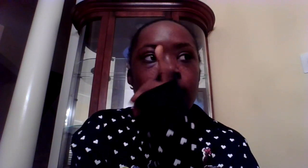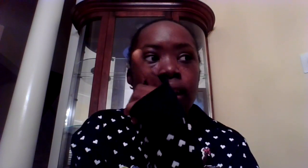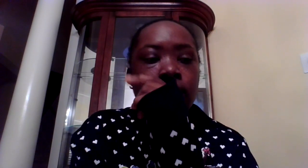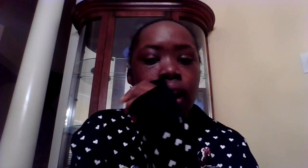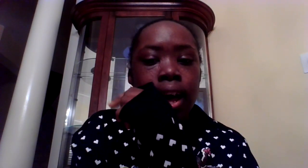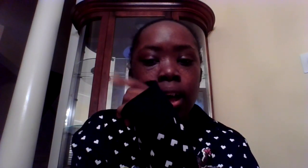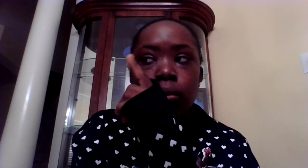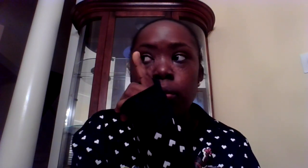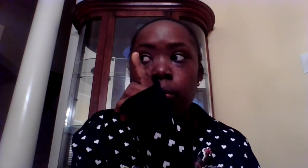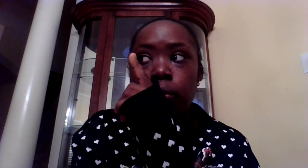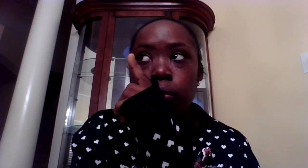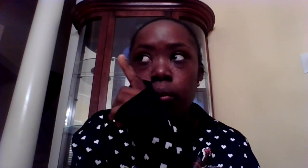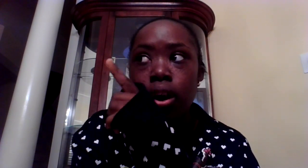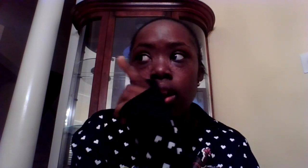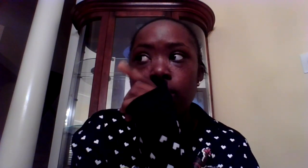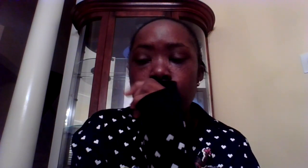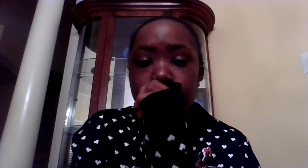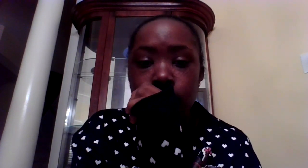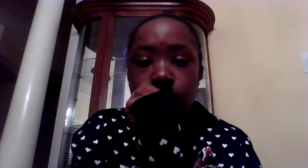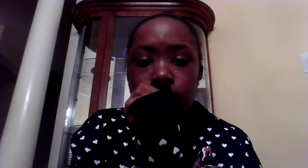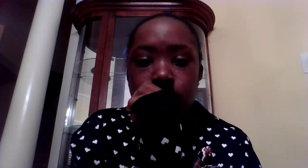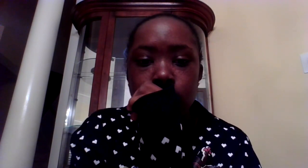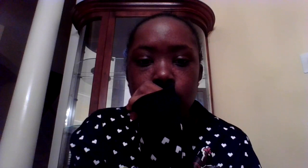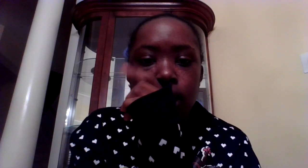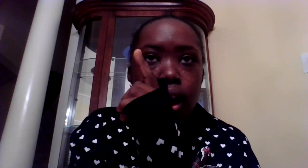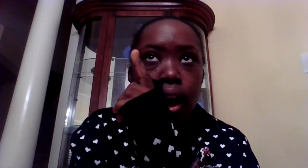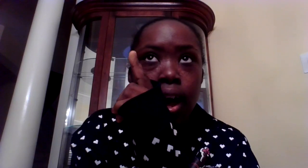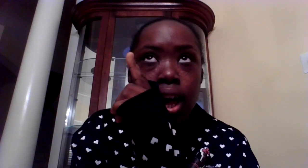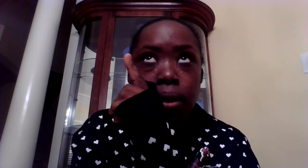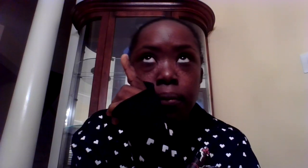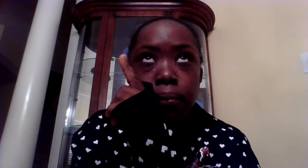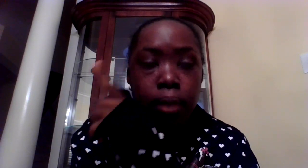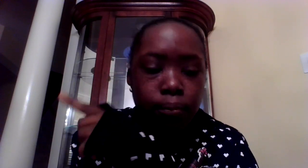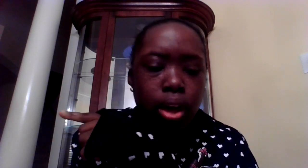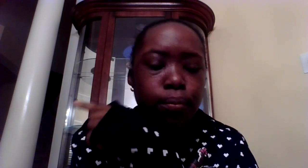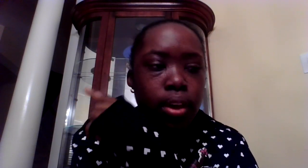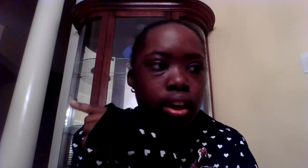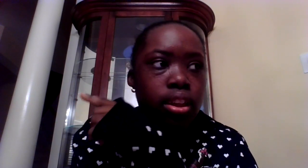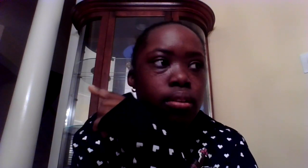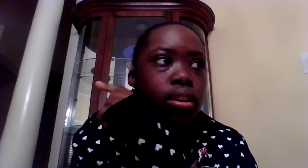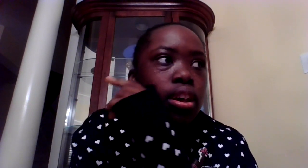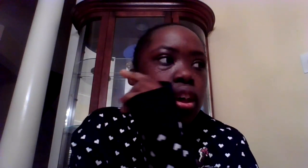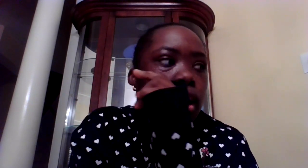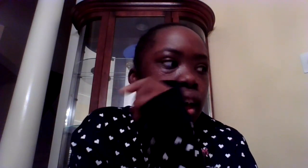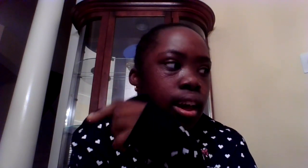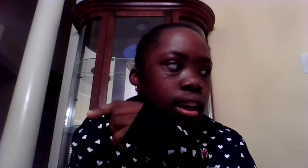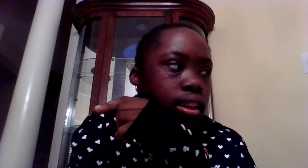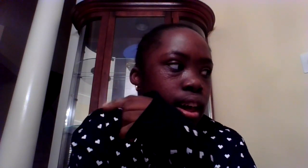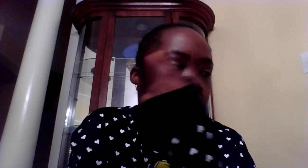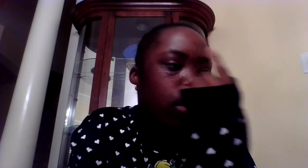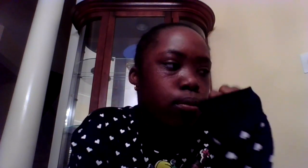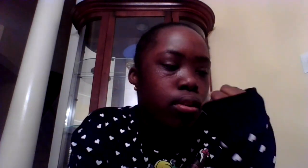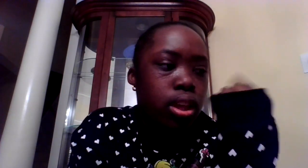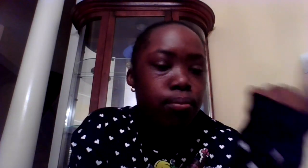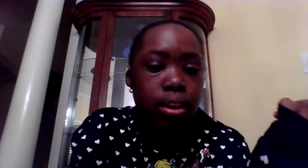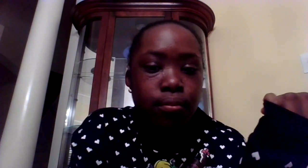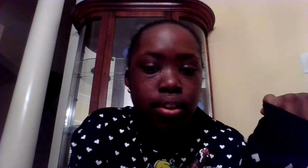and I washed my face. I made my bed. And I will eat